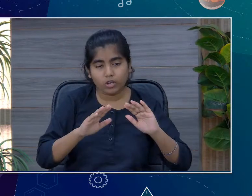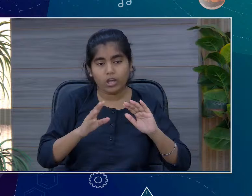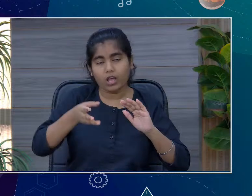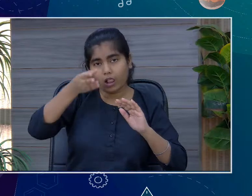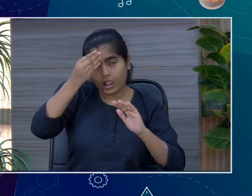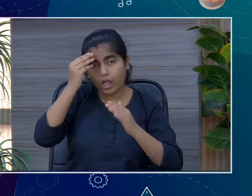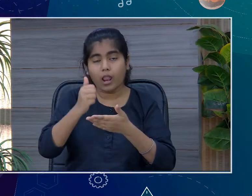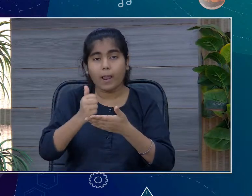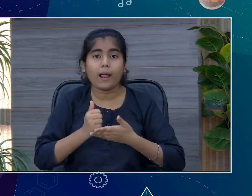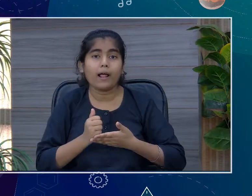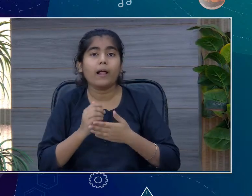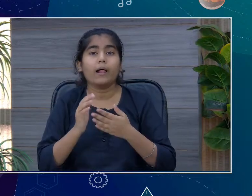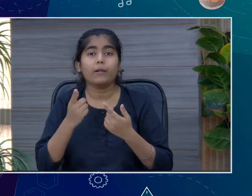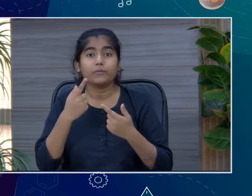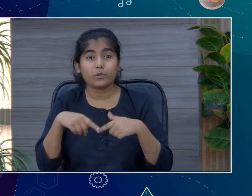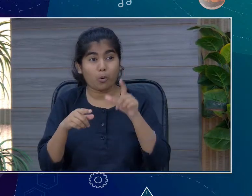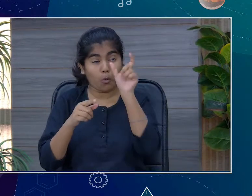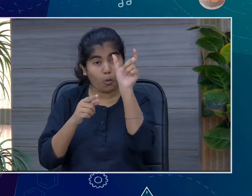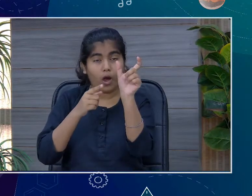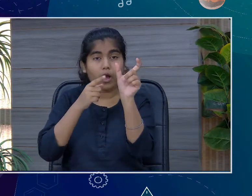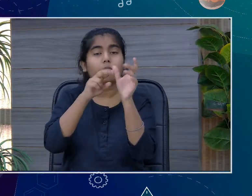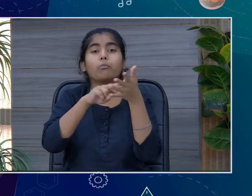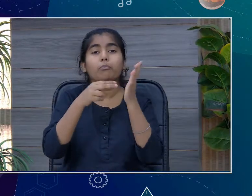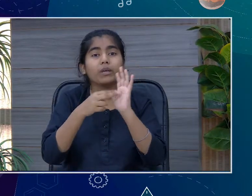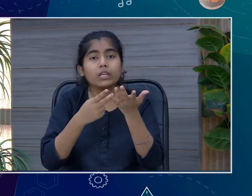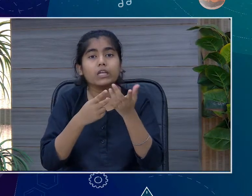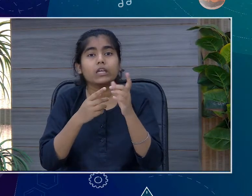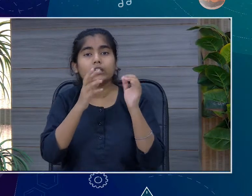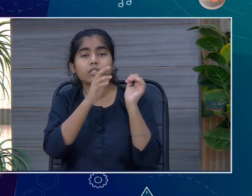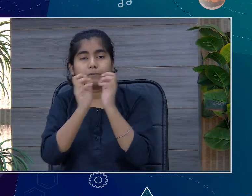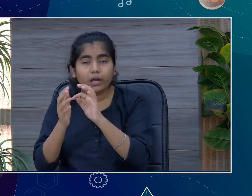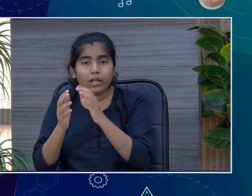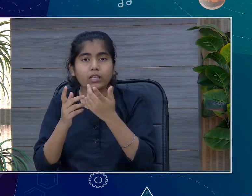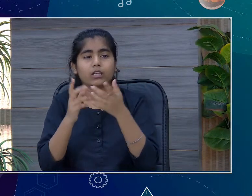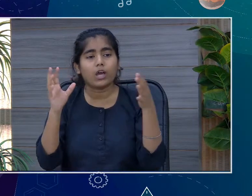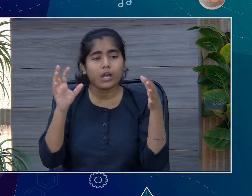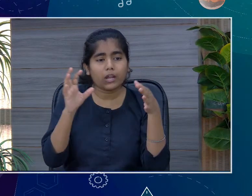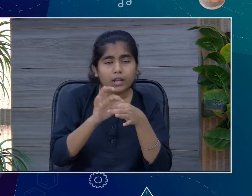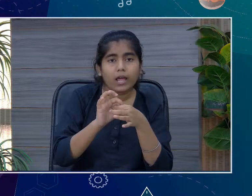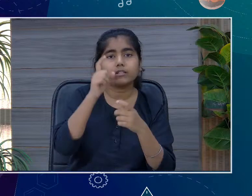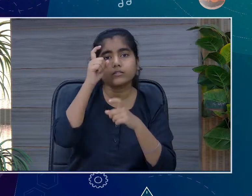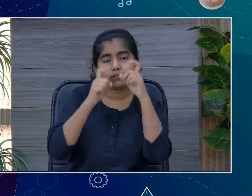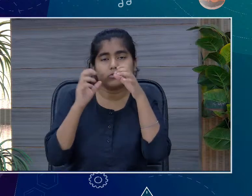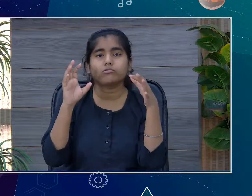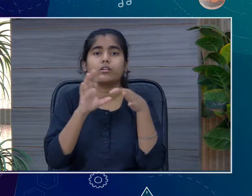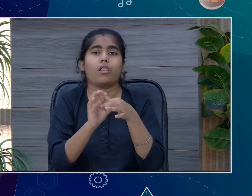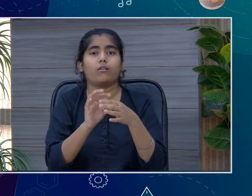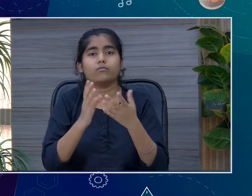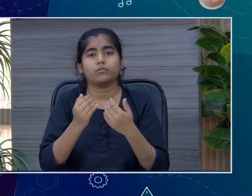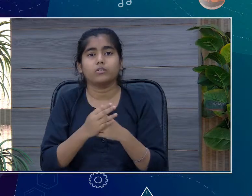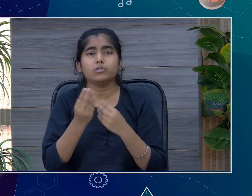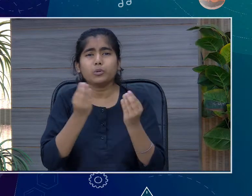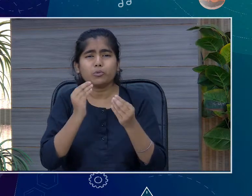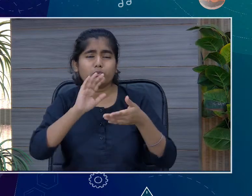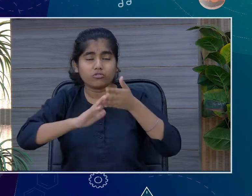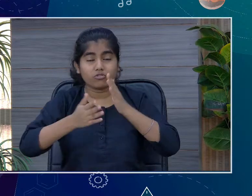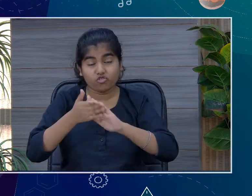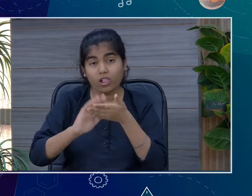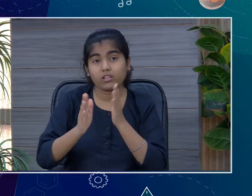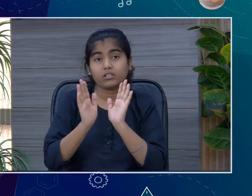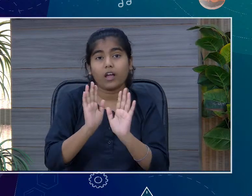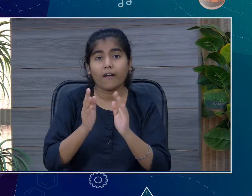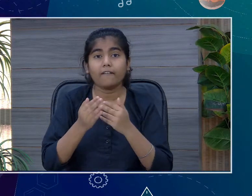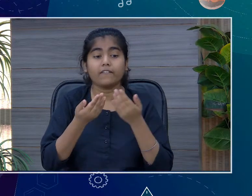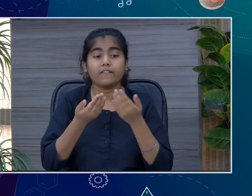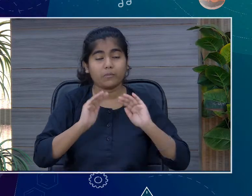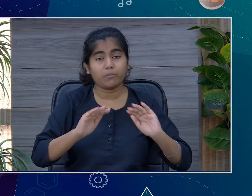this particular word means hungry. He can relate to his knowledge of the first language. So these are the challenges